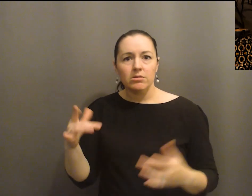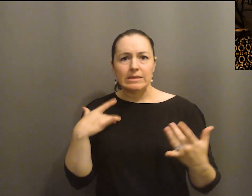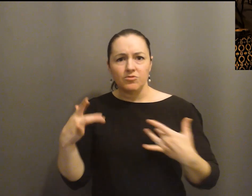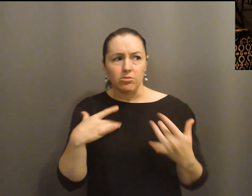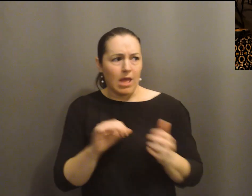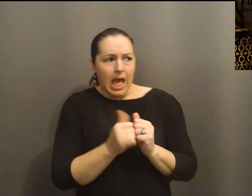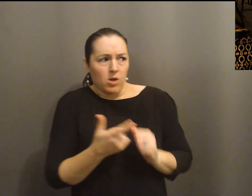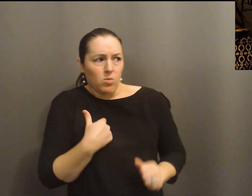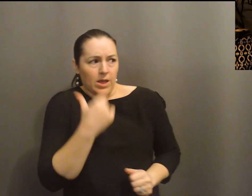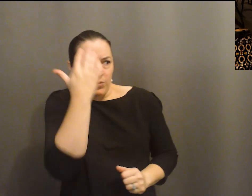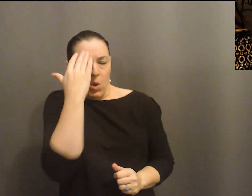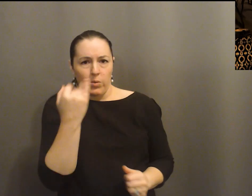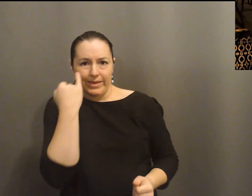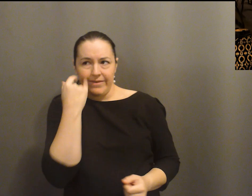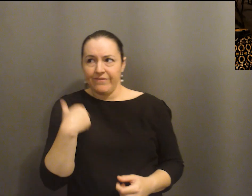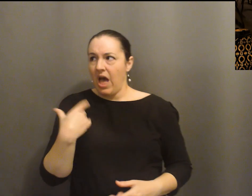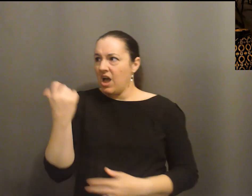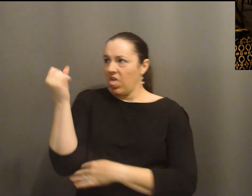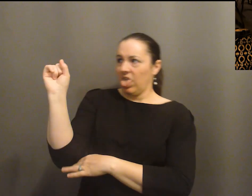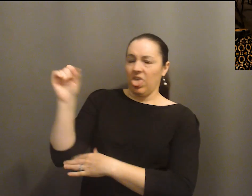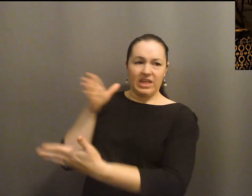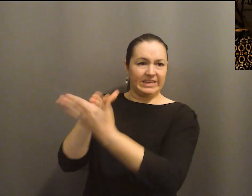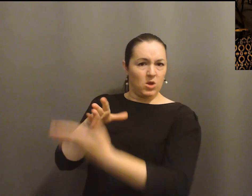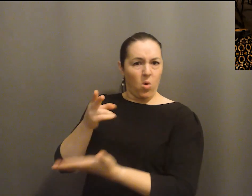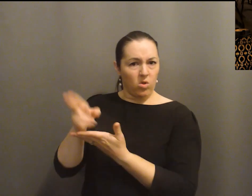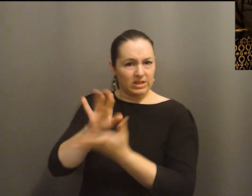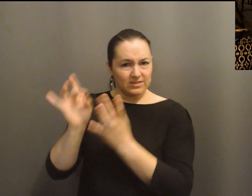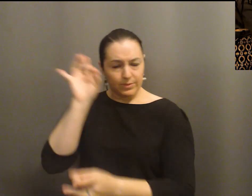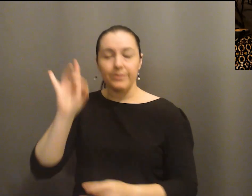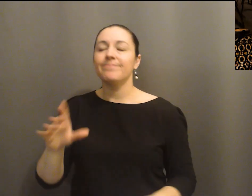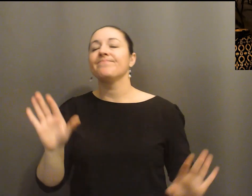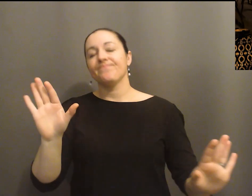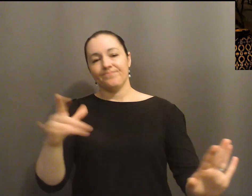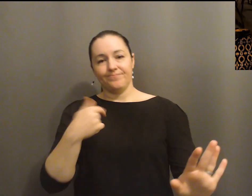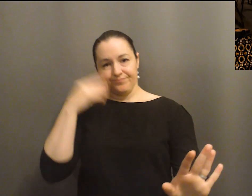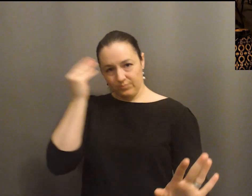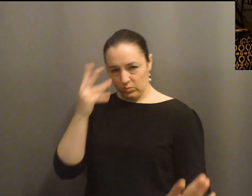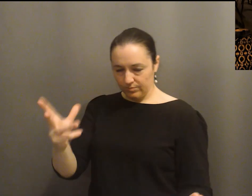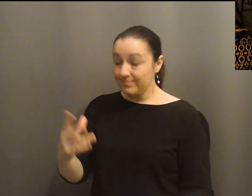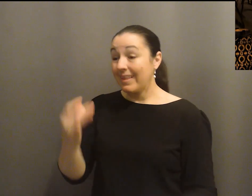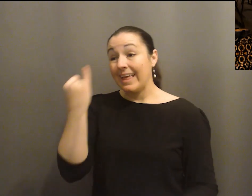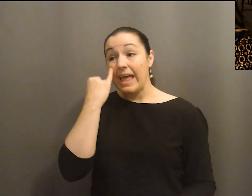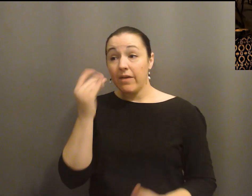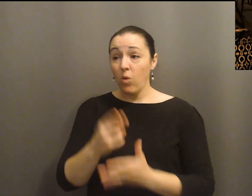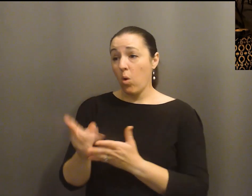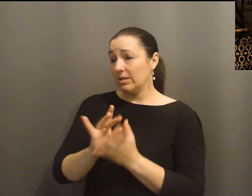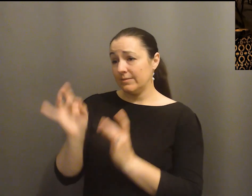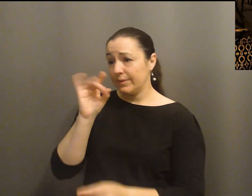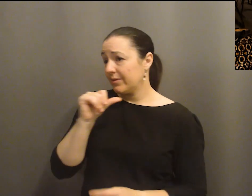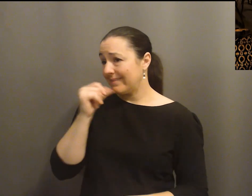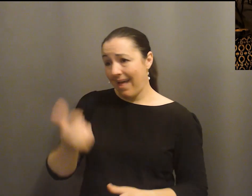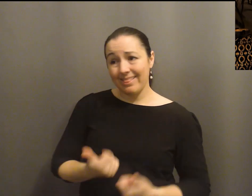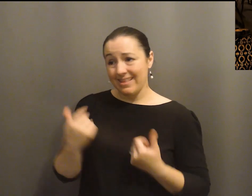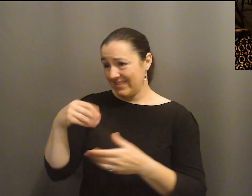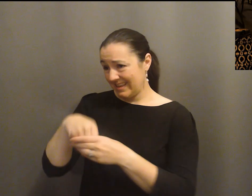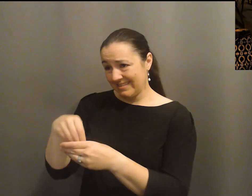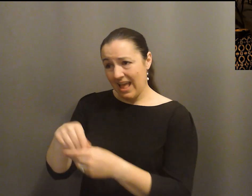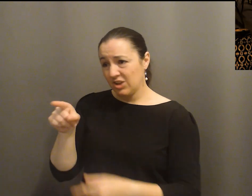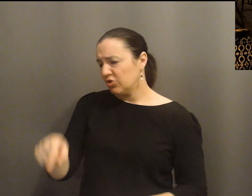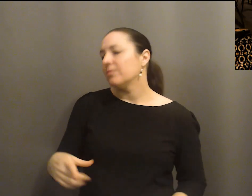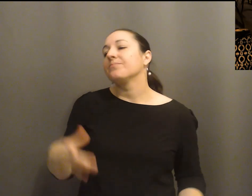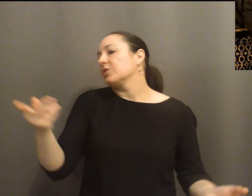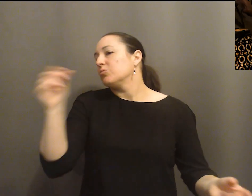how do I know If I've blasphemed The Holy Spirit And I looked at them And I said Here's one thing I know for sure If the Holy Spirit Wasn't living within you